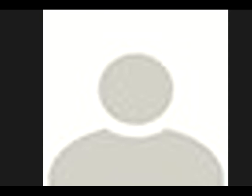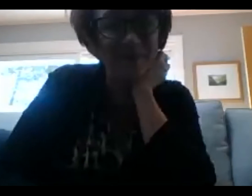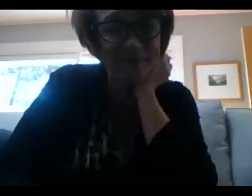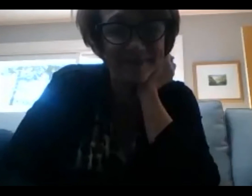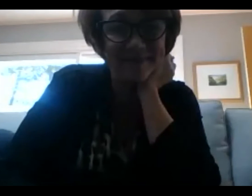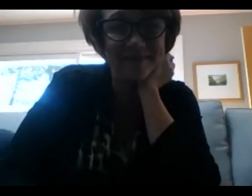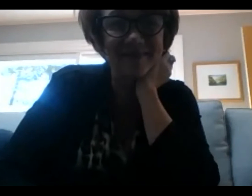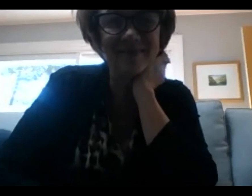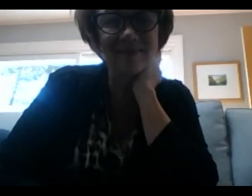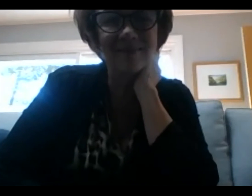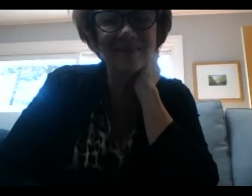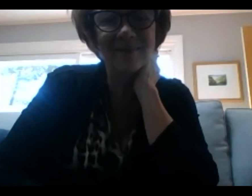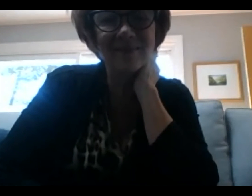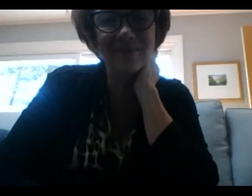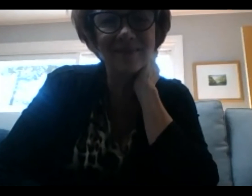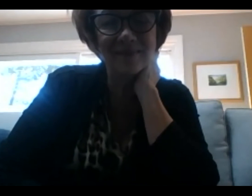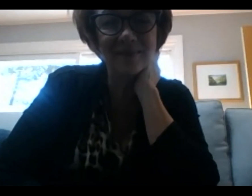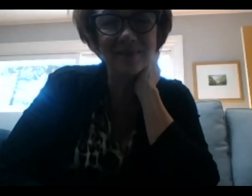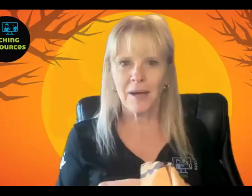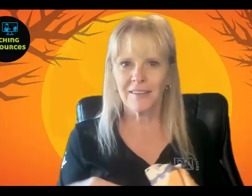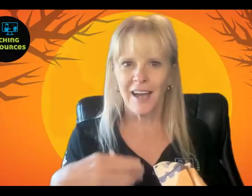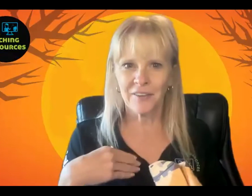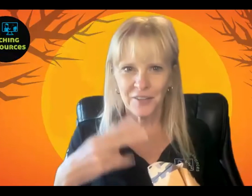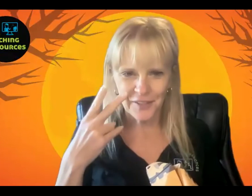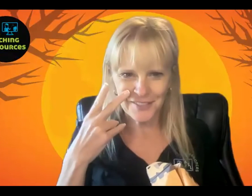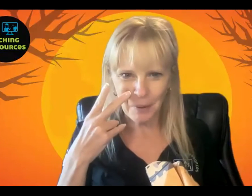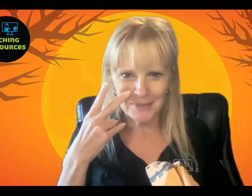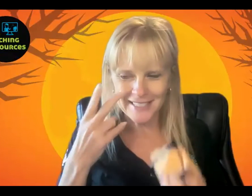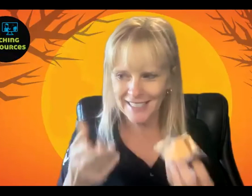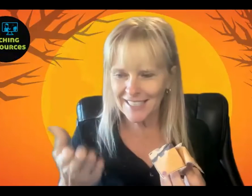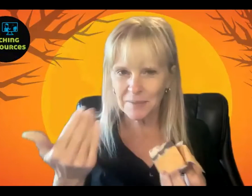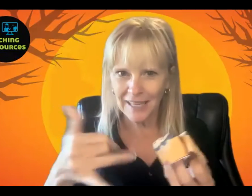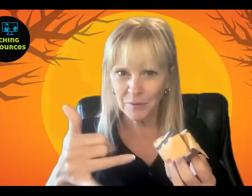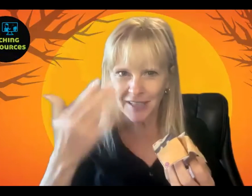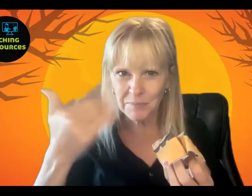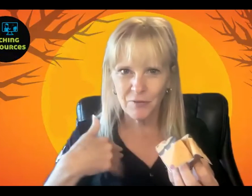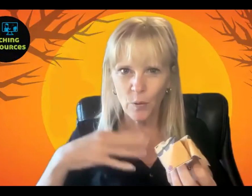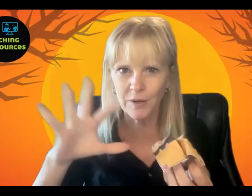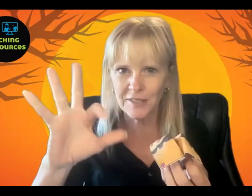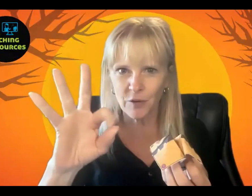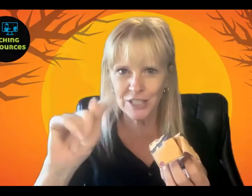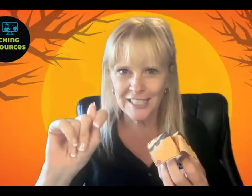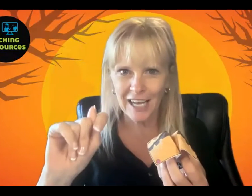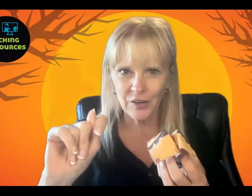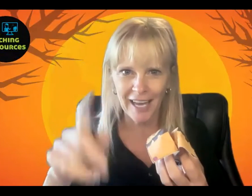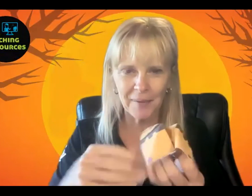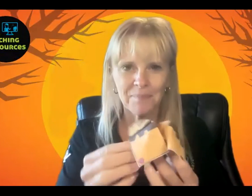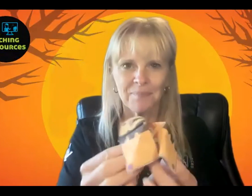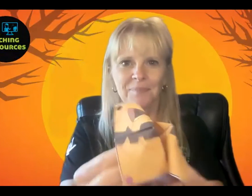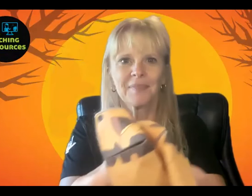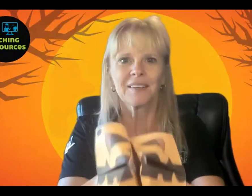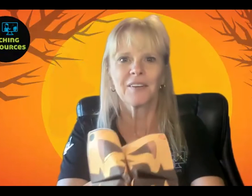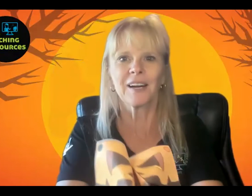Okay. All right, so this is our newest, I don't know if you've probably seen these and played with these before. It's a fortune teller